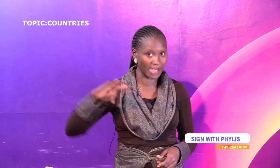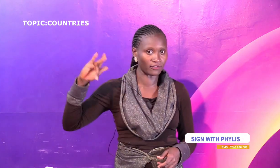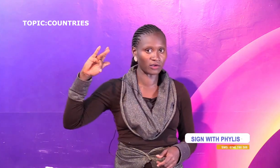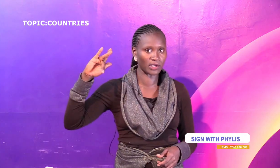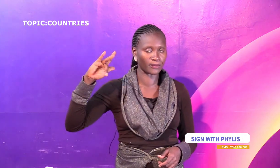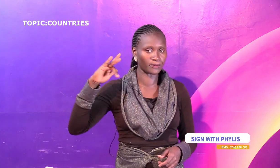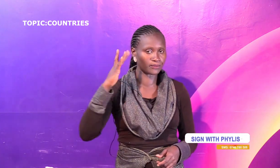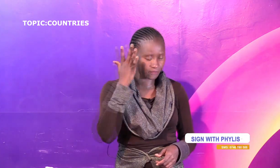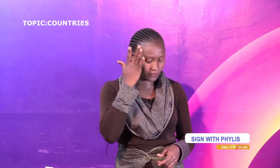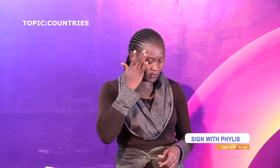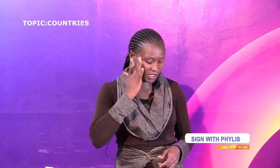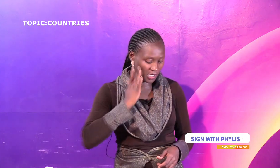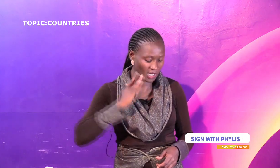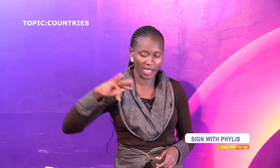California, California,